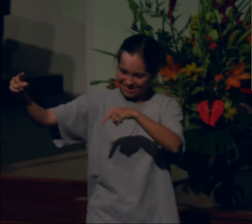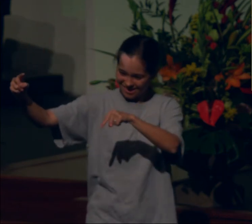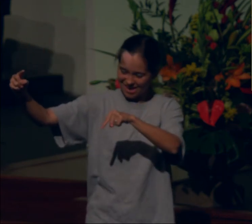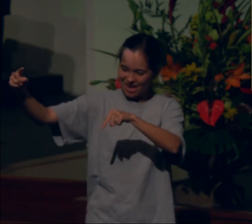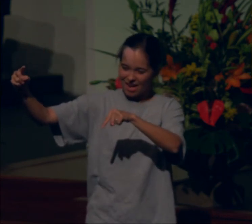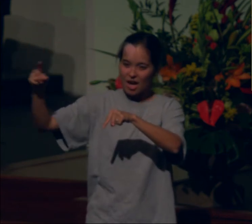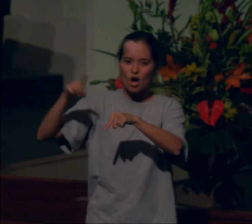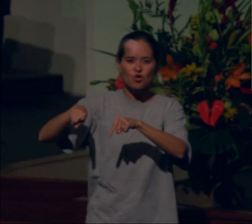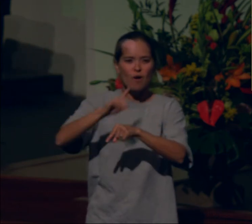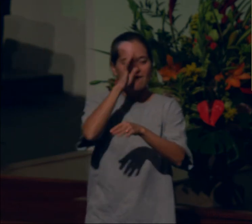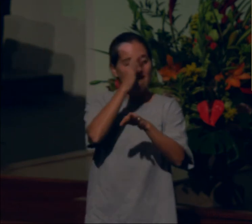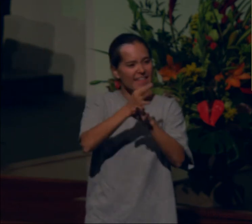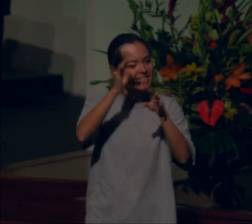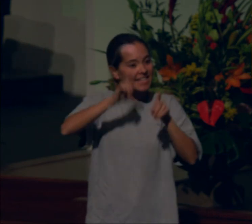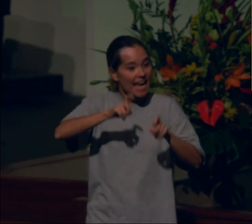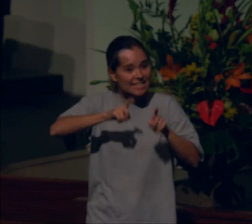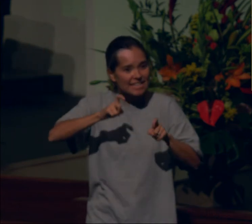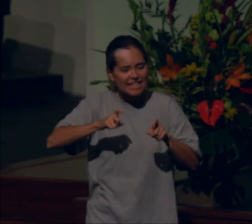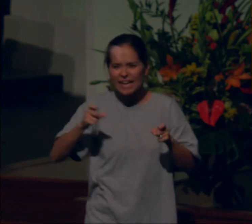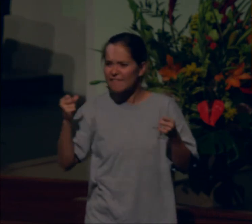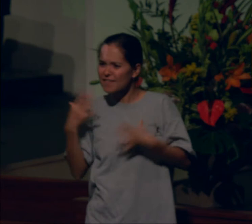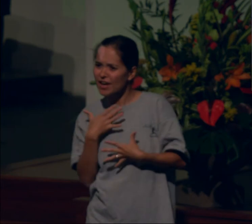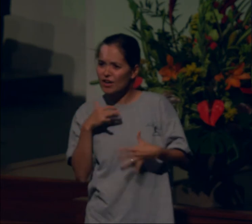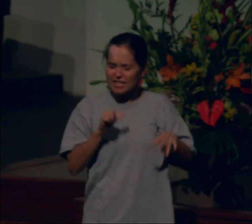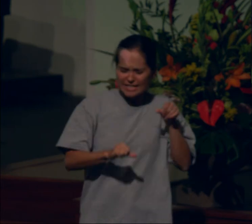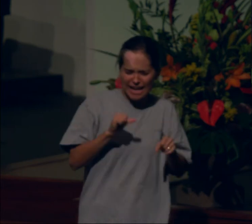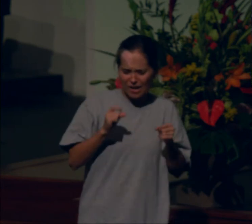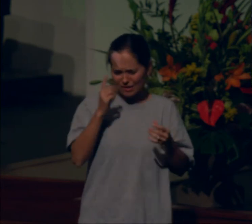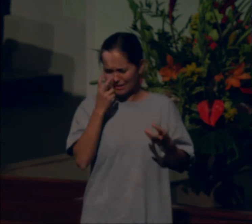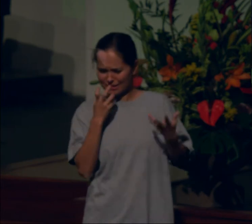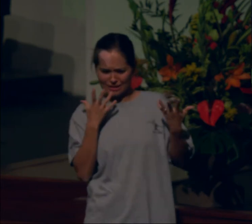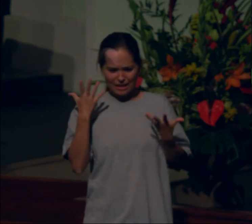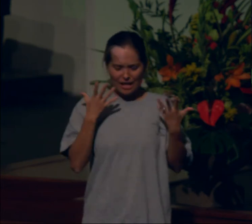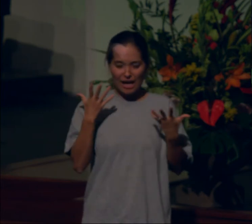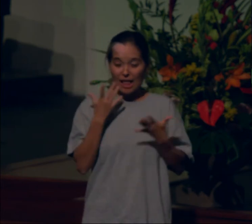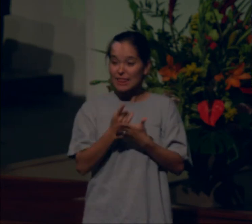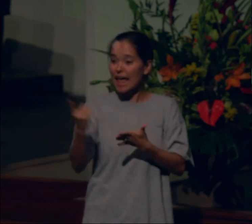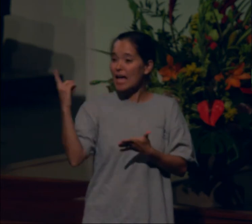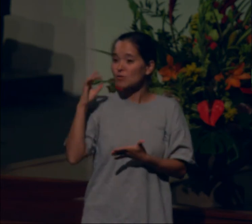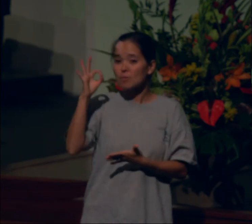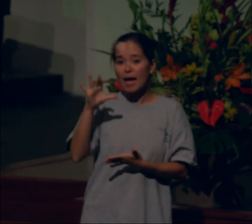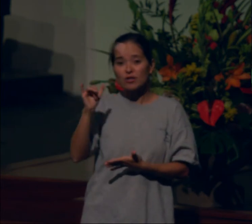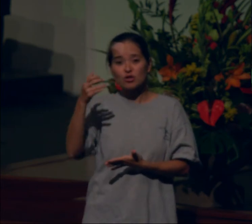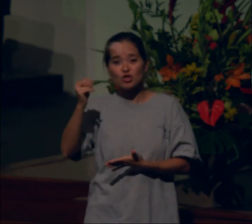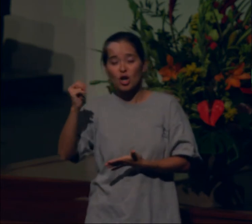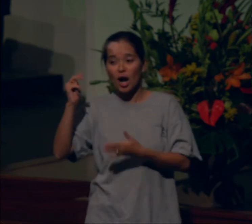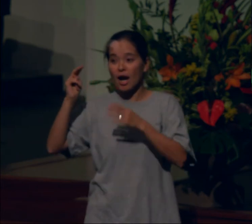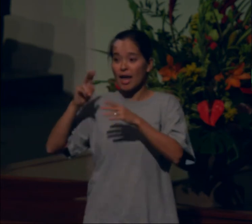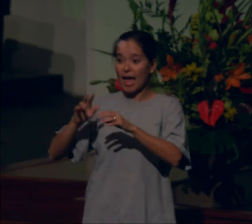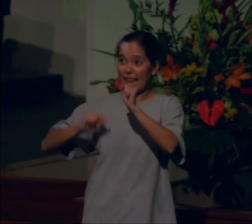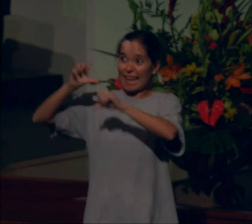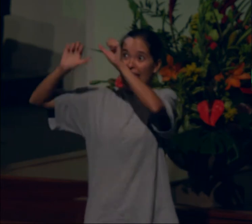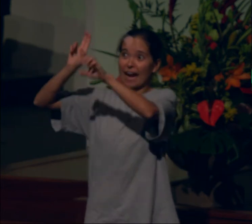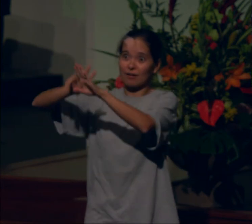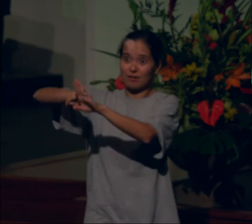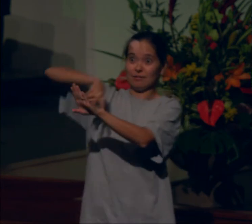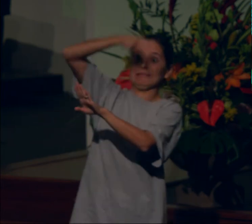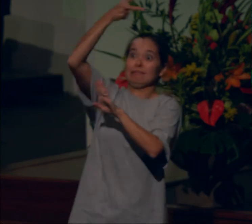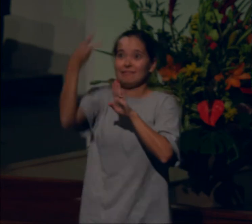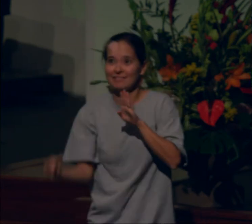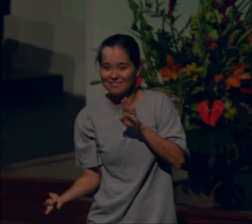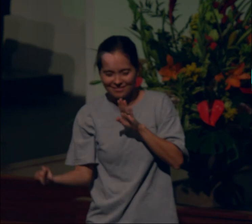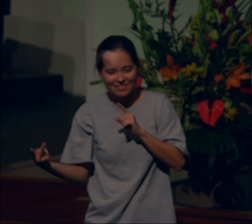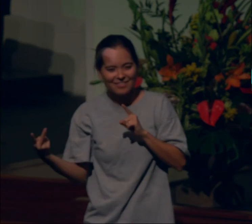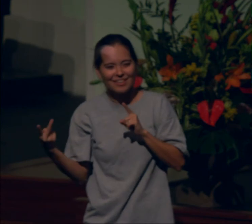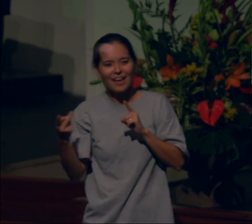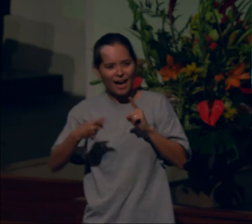is tested. And you deal with fear and doubt and unbelief, like last week when Pastor John Burgess dove off of a ladder.